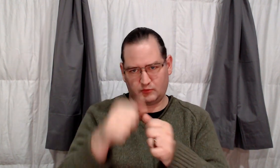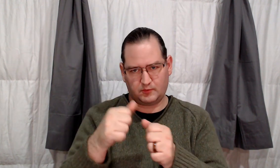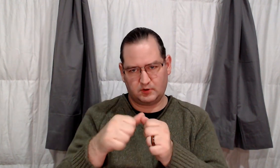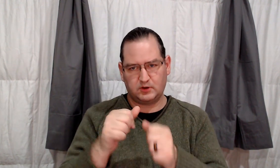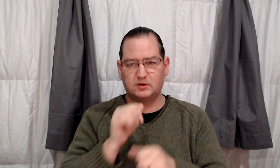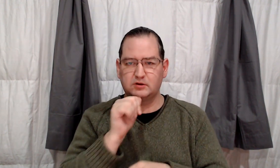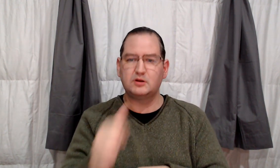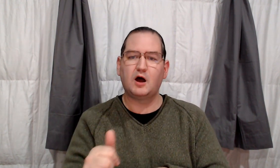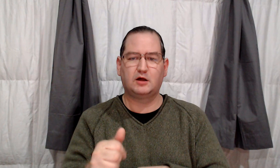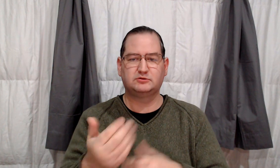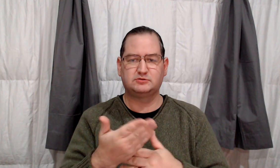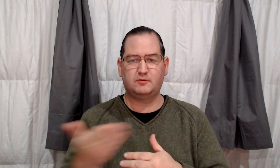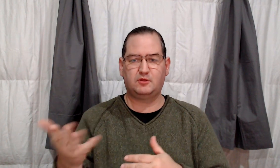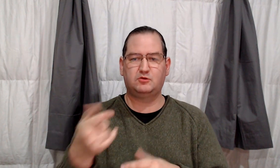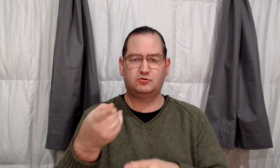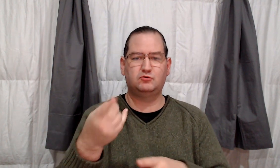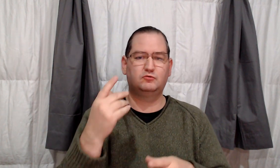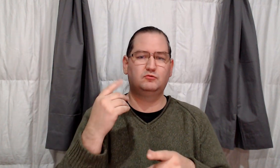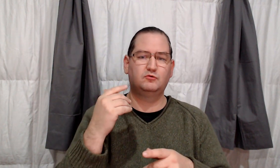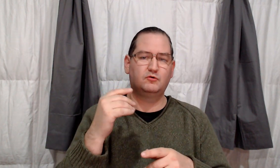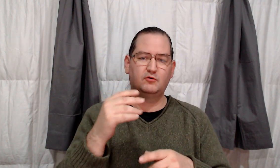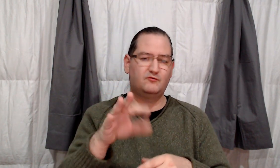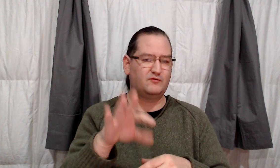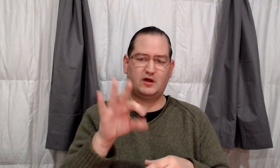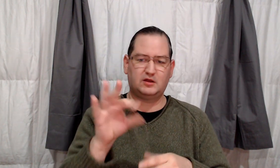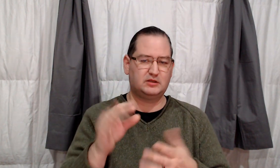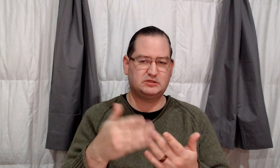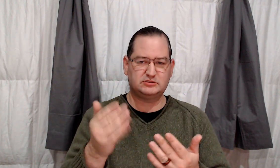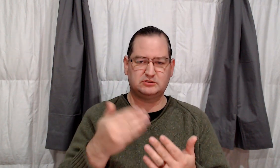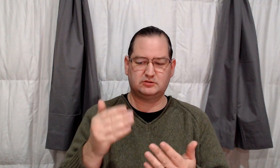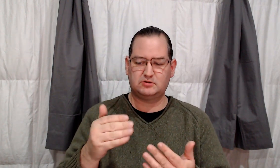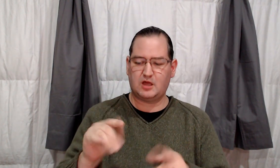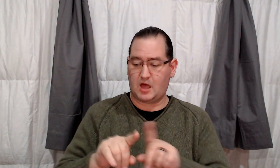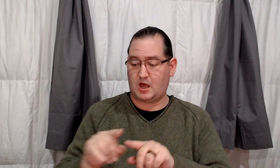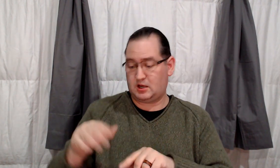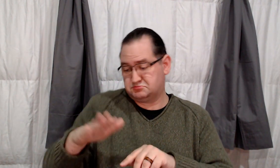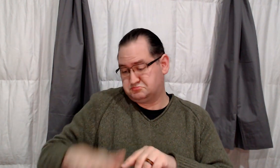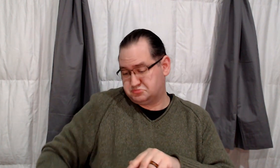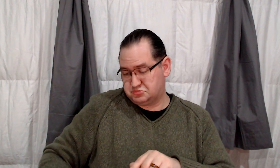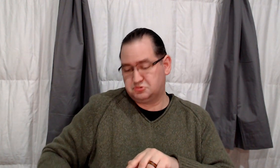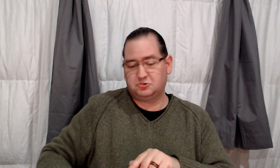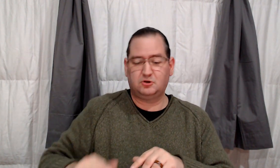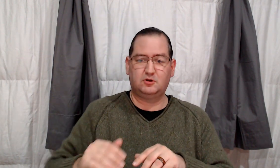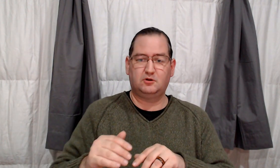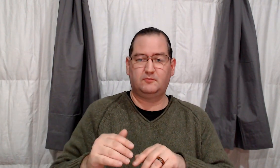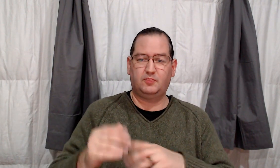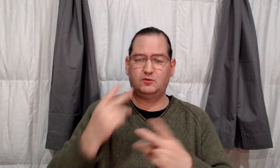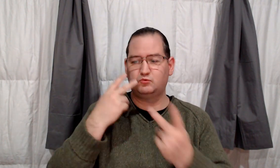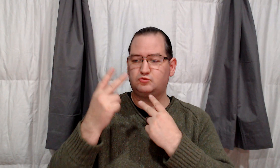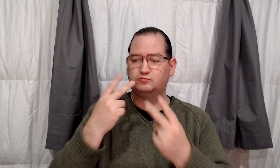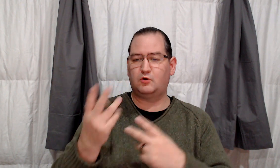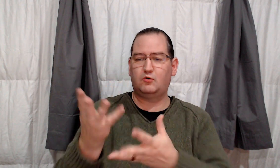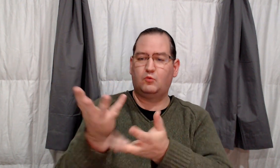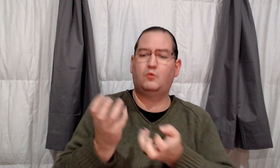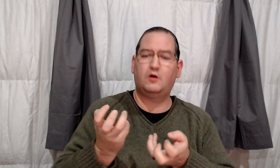You had a desire to smoke when you were a kid, and no one could talk you out of it. But one thing you know